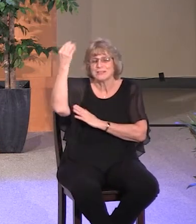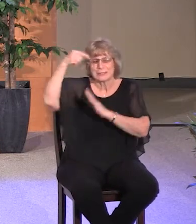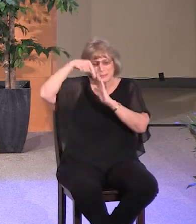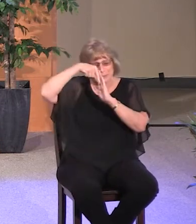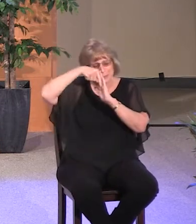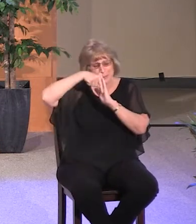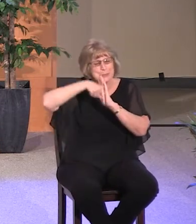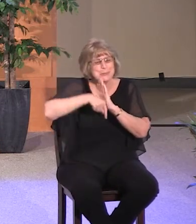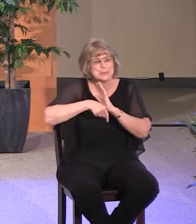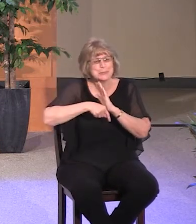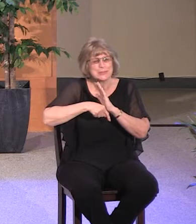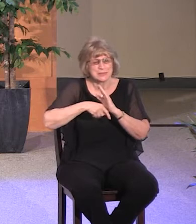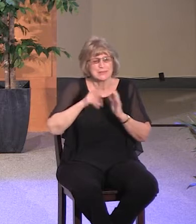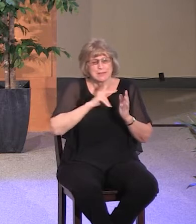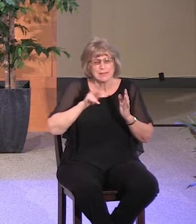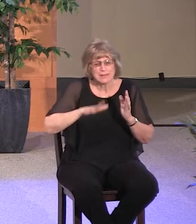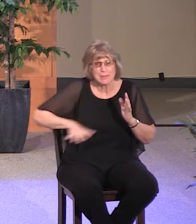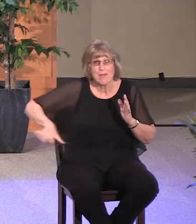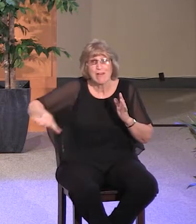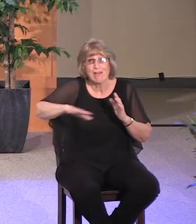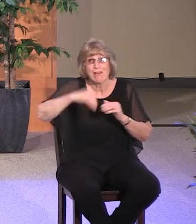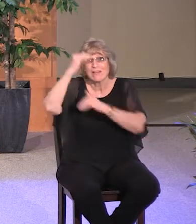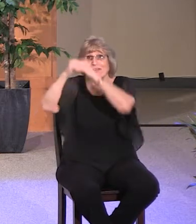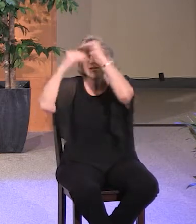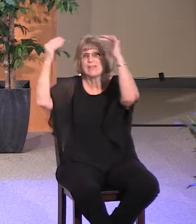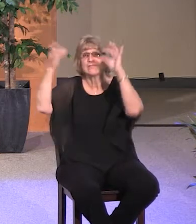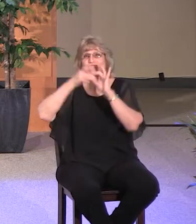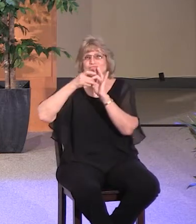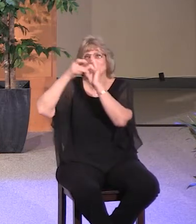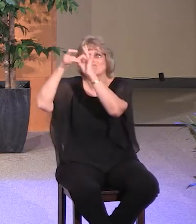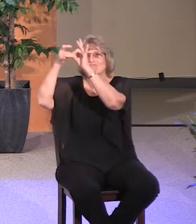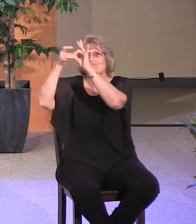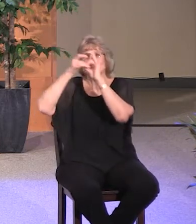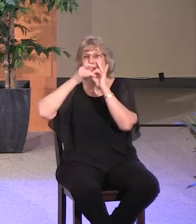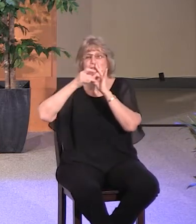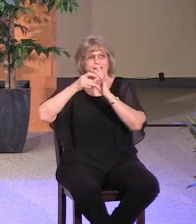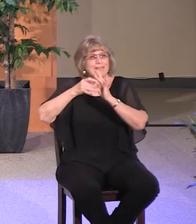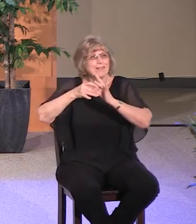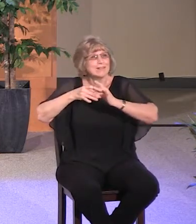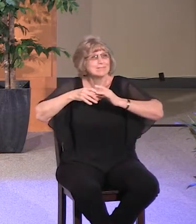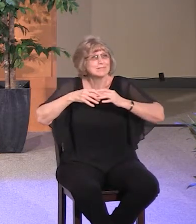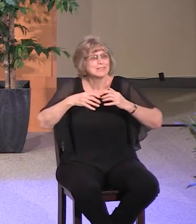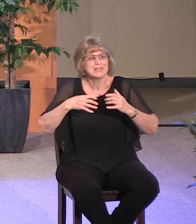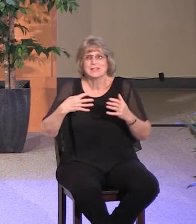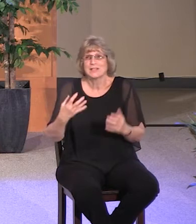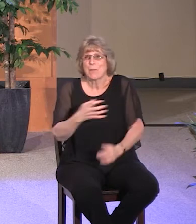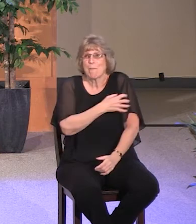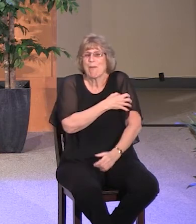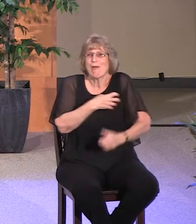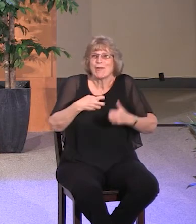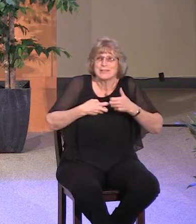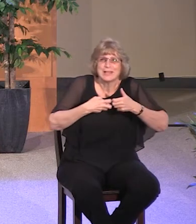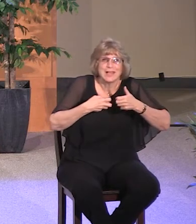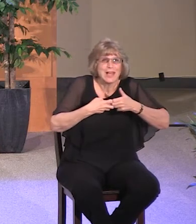Grace and the kingdom of heaven are entwined in this beautiful fabric of energy that just supports each of